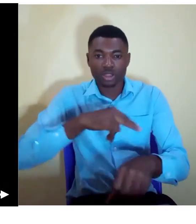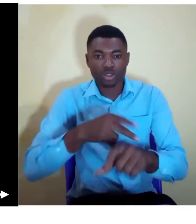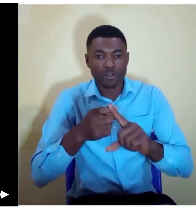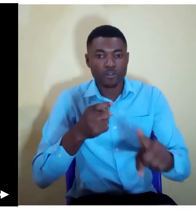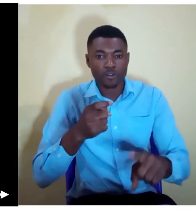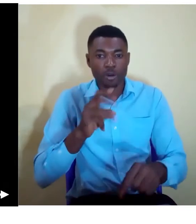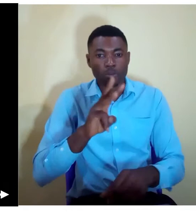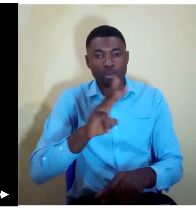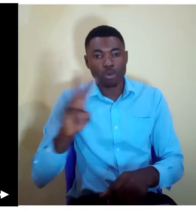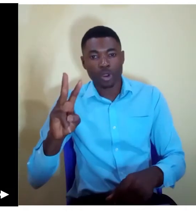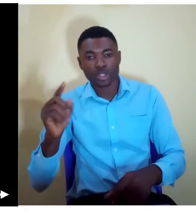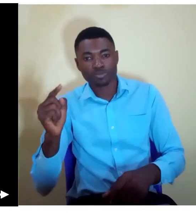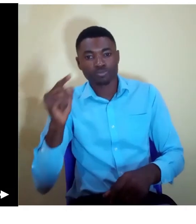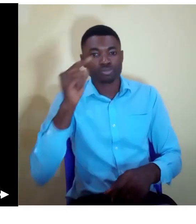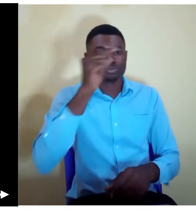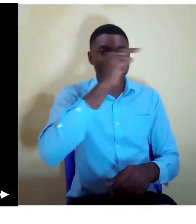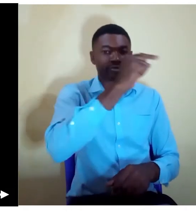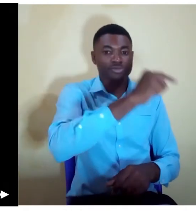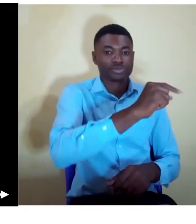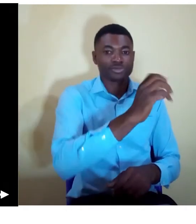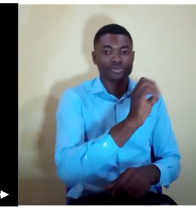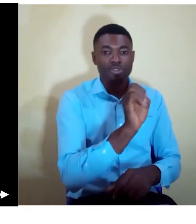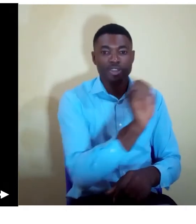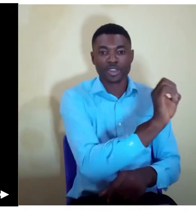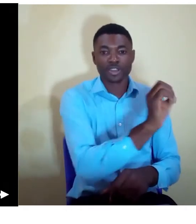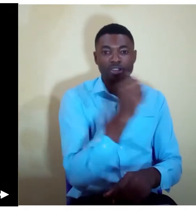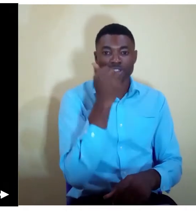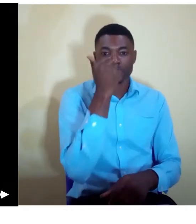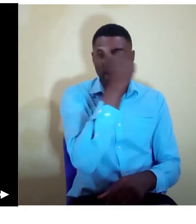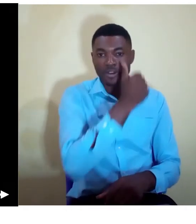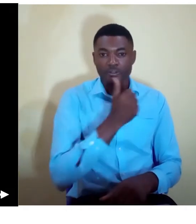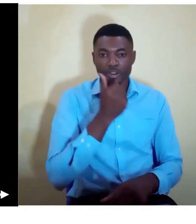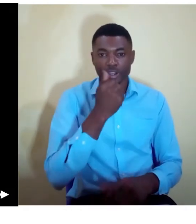Africa and eventually into East Africa.